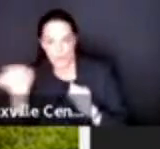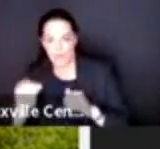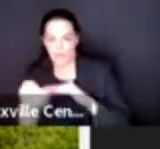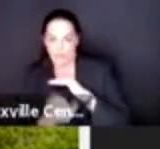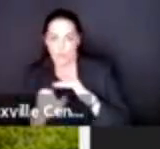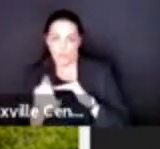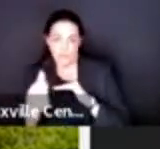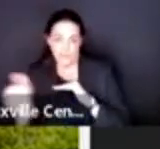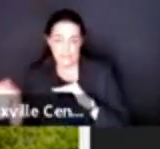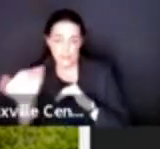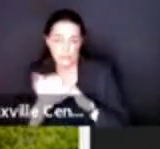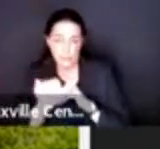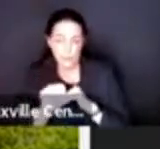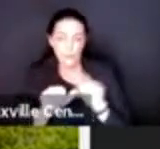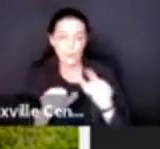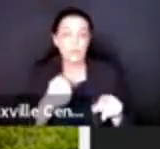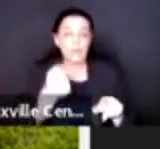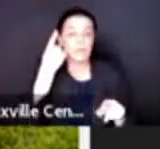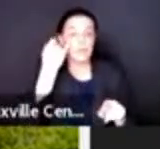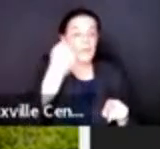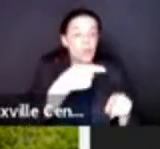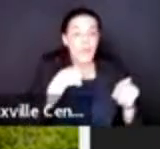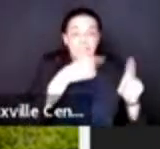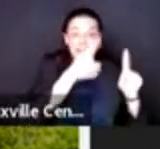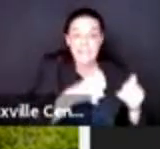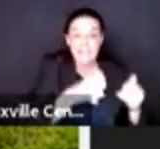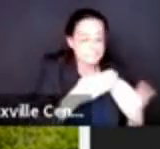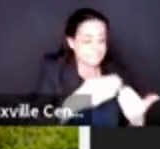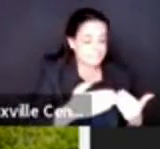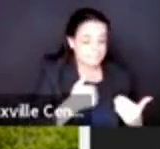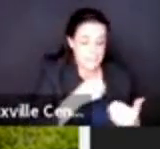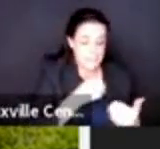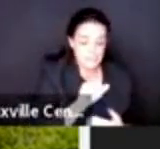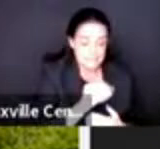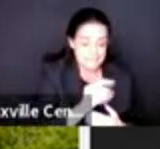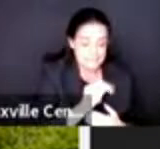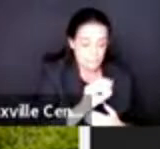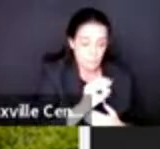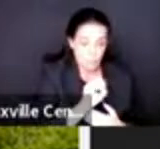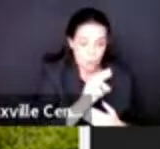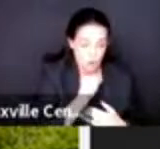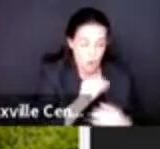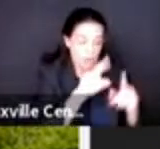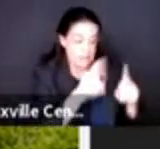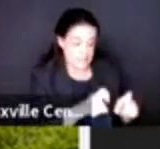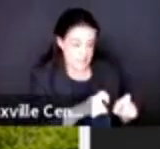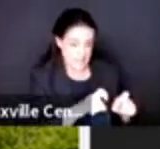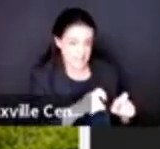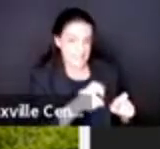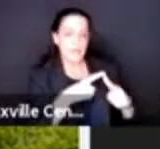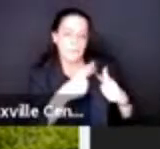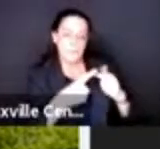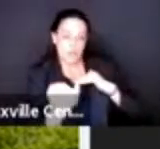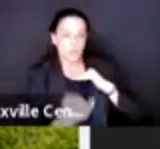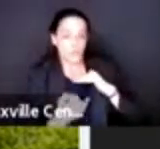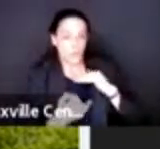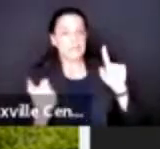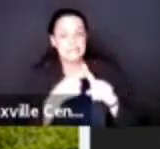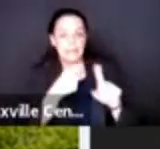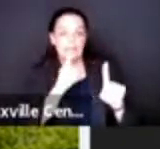been tested, regardless of whether or not you have symptoms, you need to quarantine until you get your results.